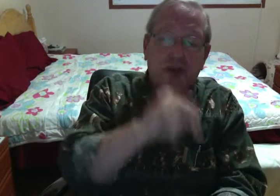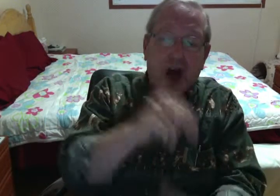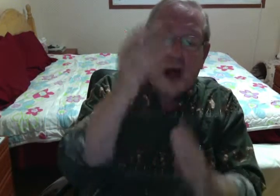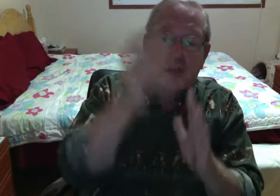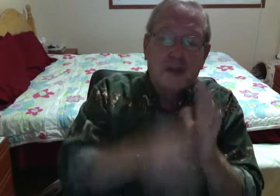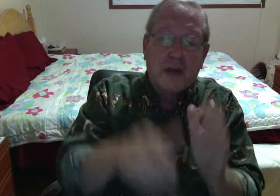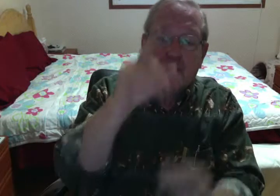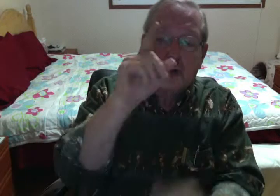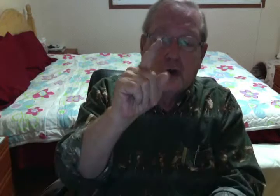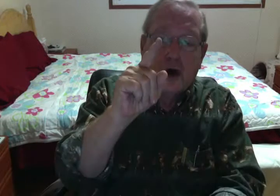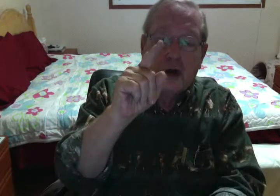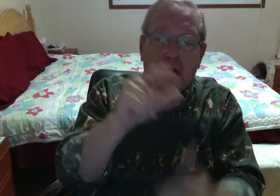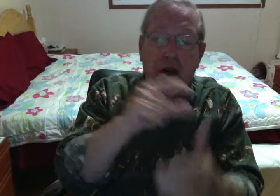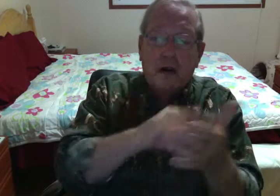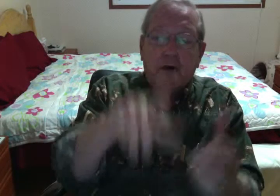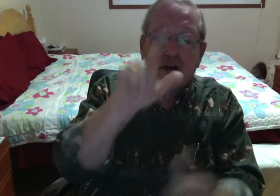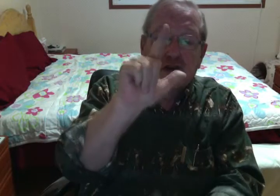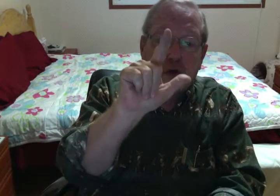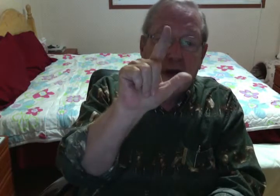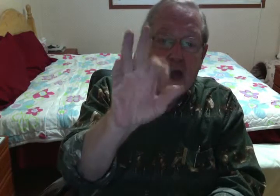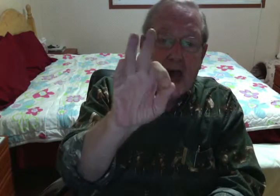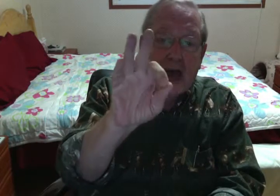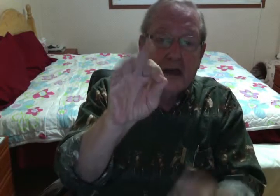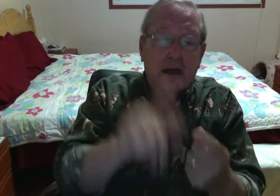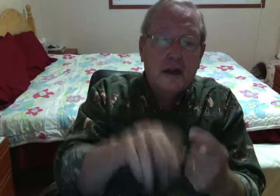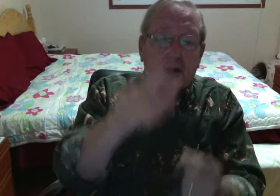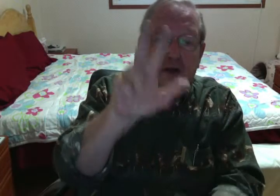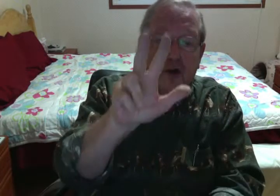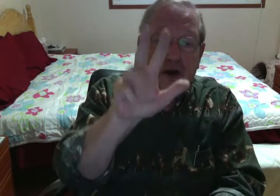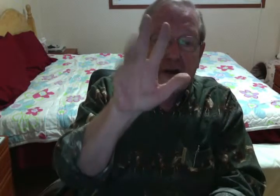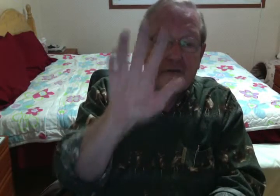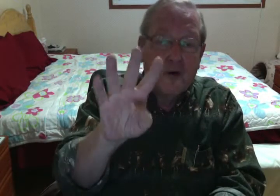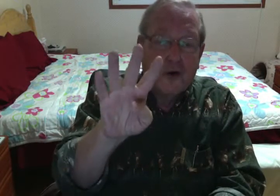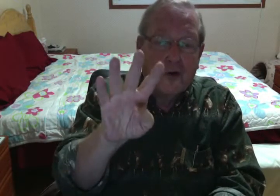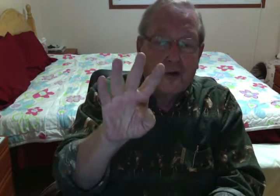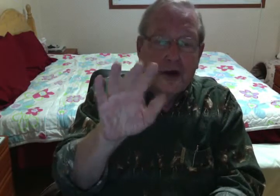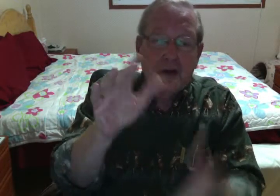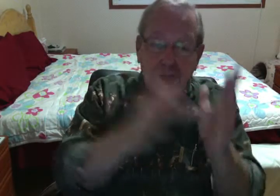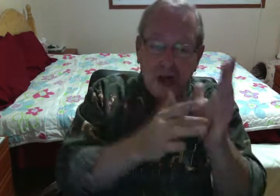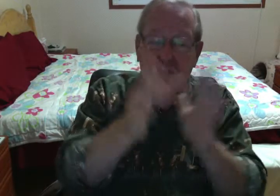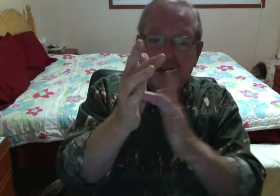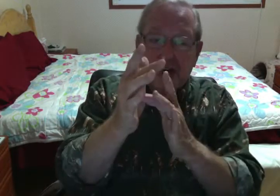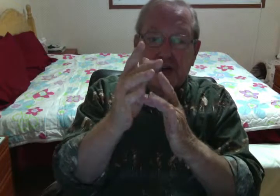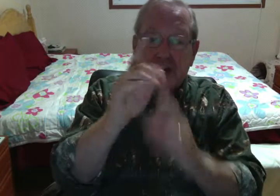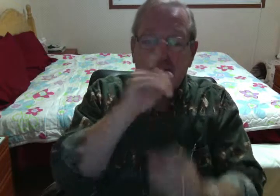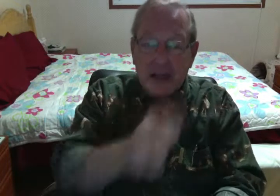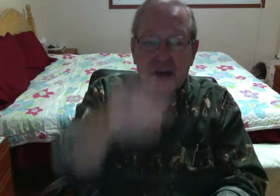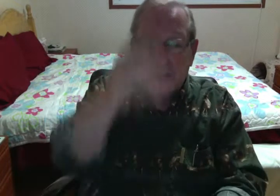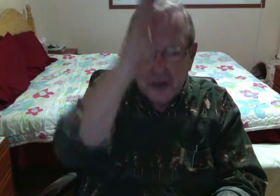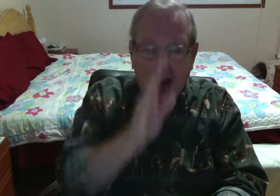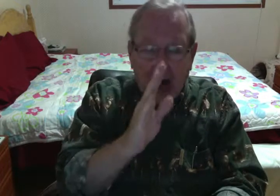John chapter 1, verse 29 to 34. Jesus is God.